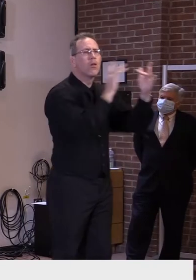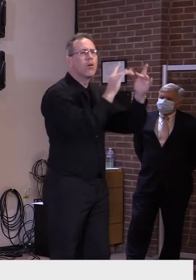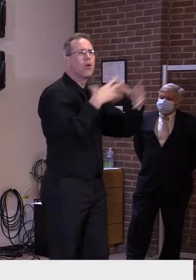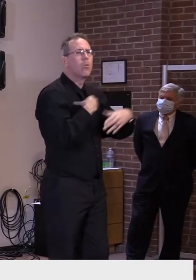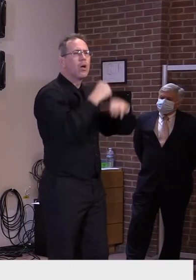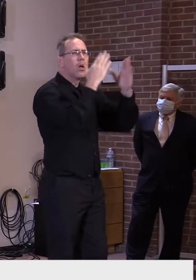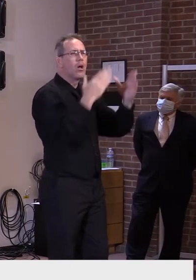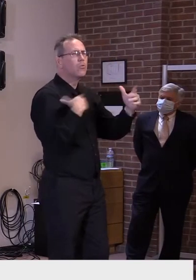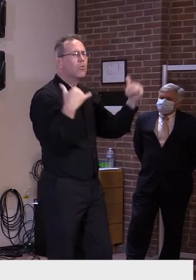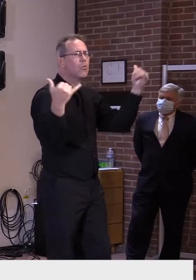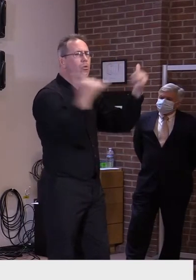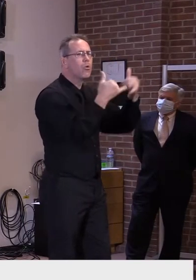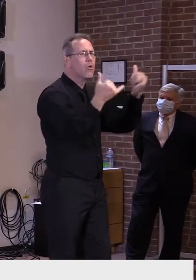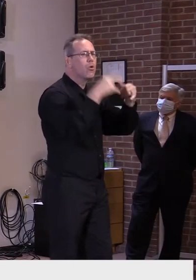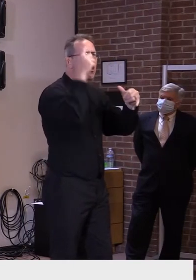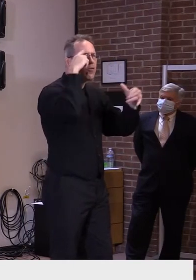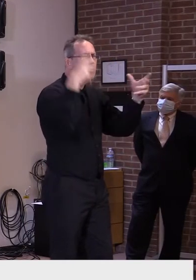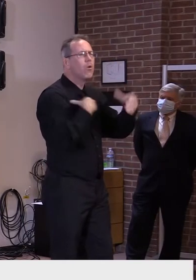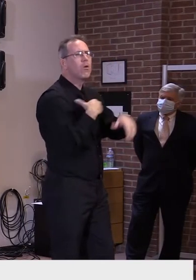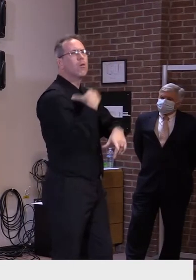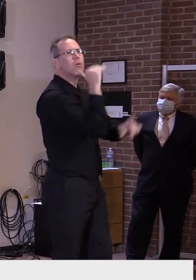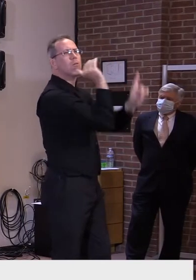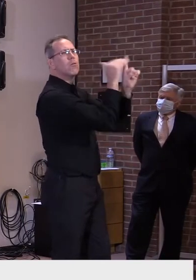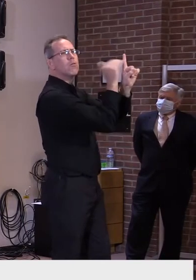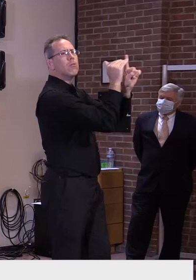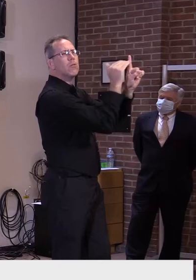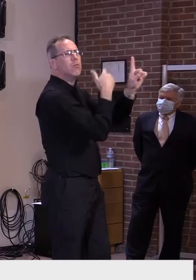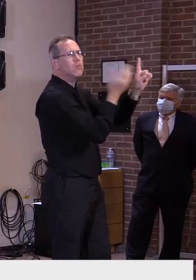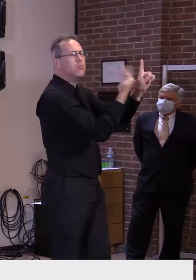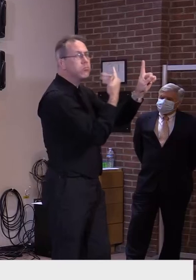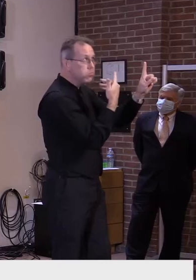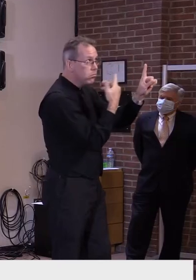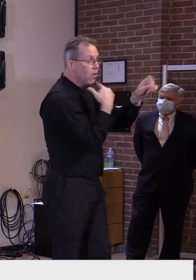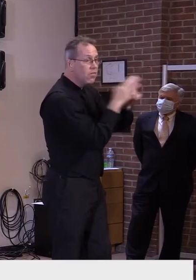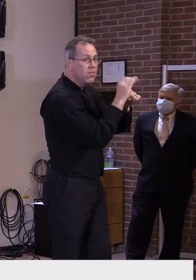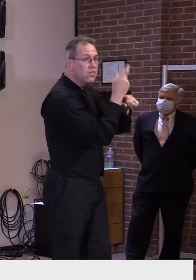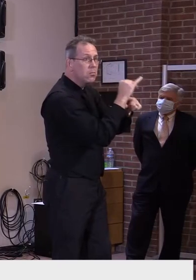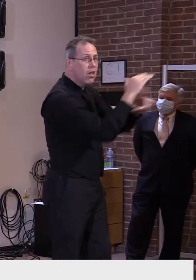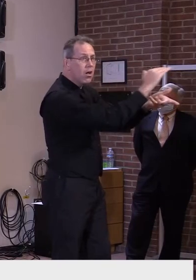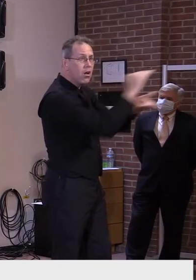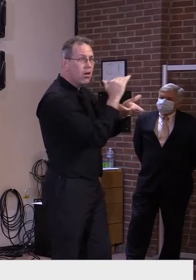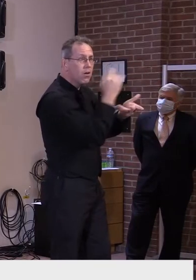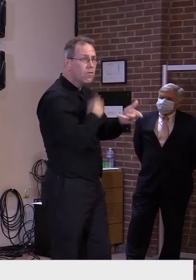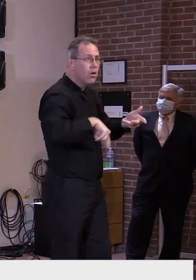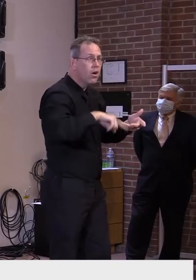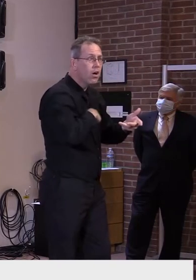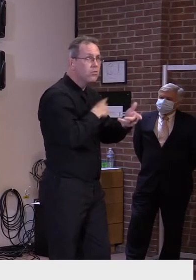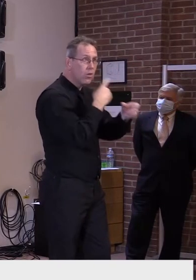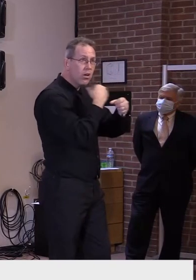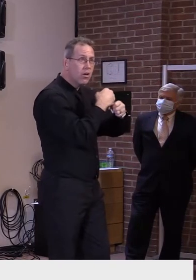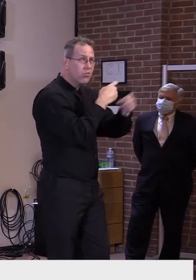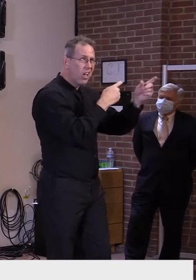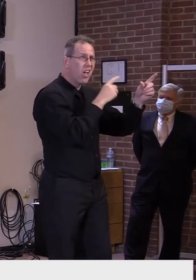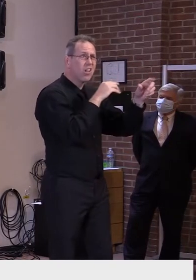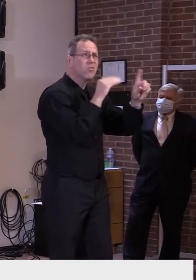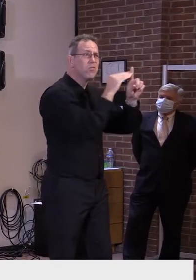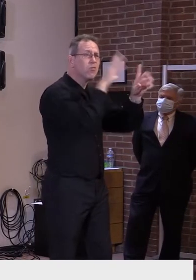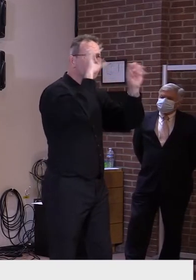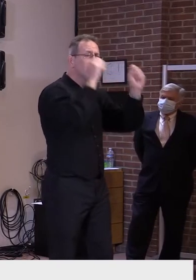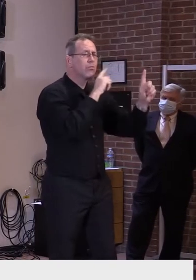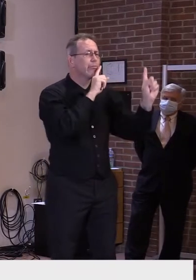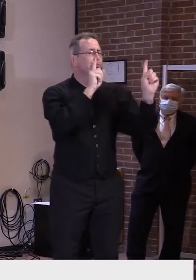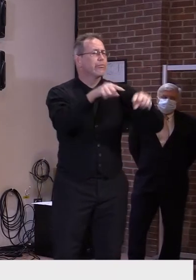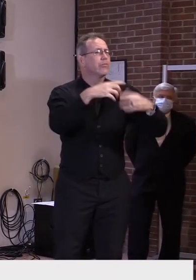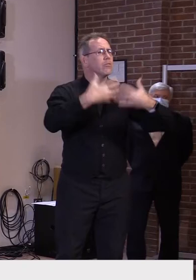we'll find out more then. Hopefully they have a huge stockpile and that they're building upon and that they'll be able